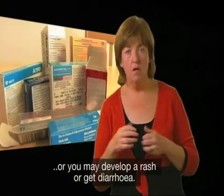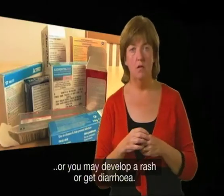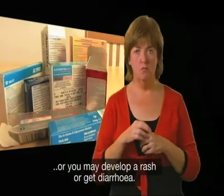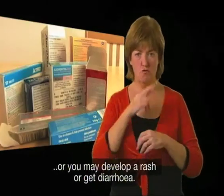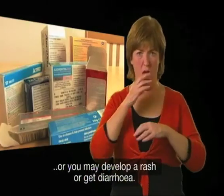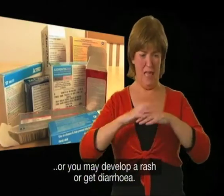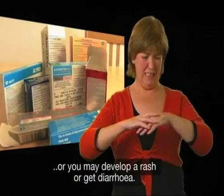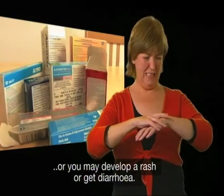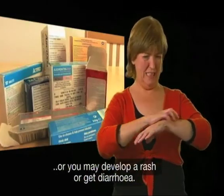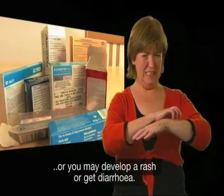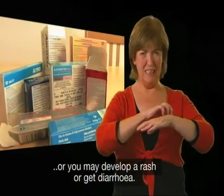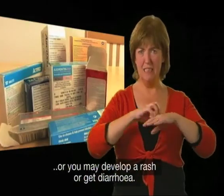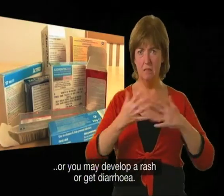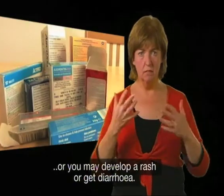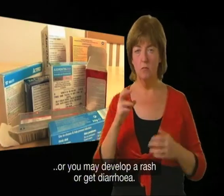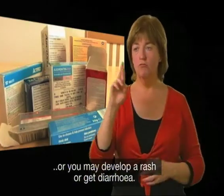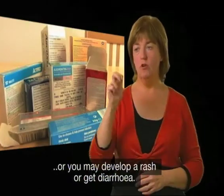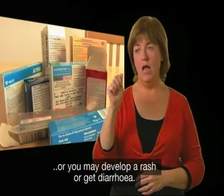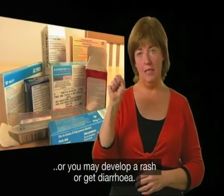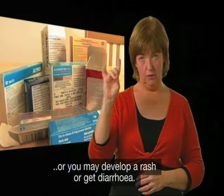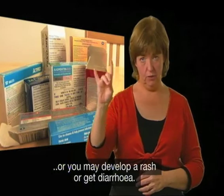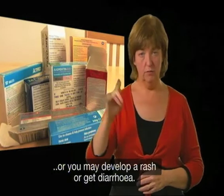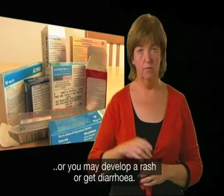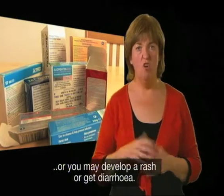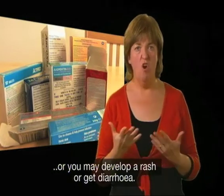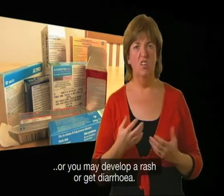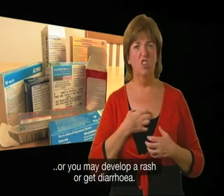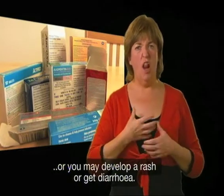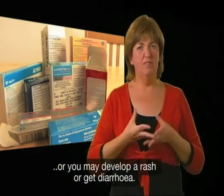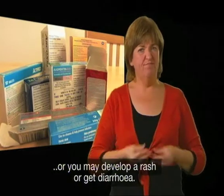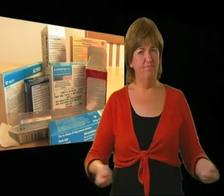or you may develop a rash or get diarrhea.